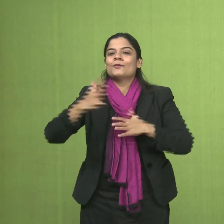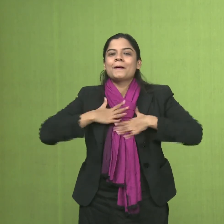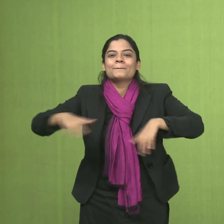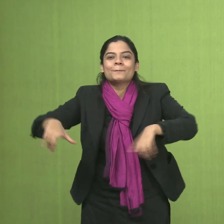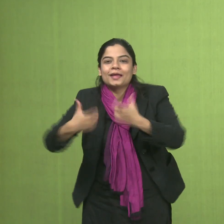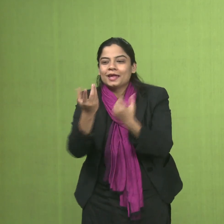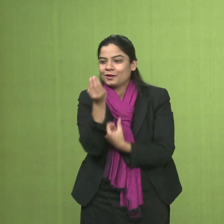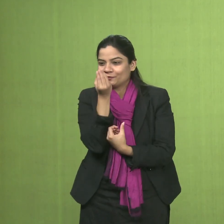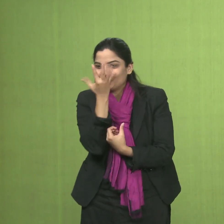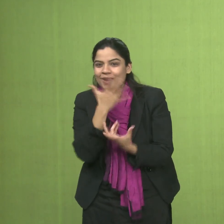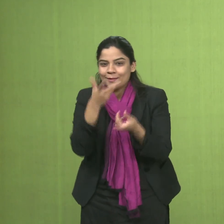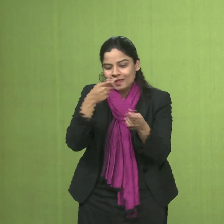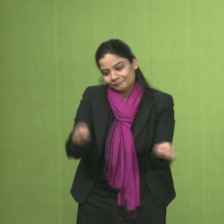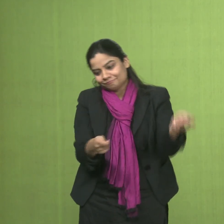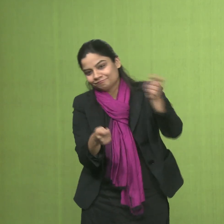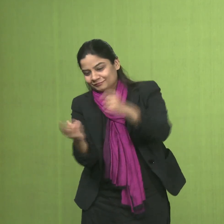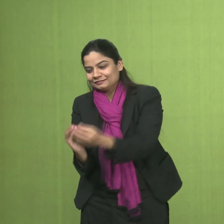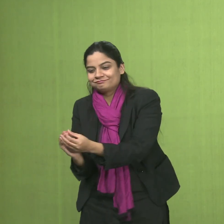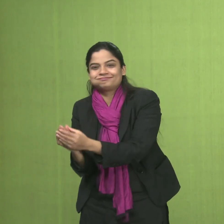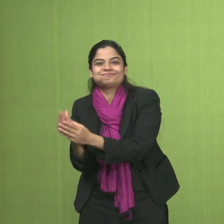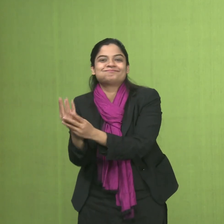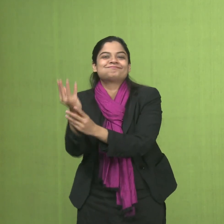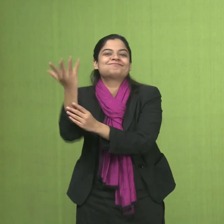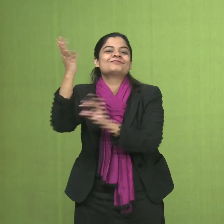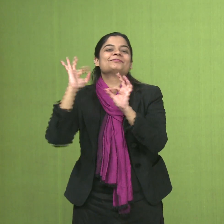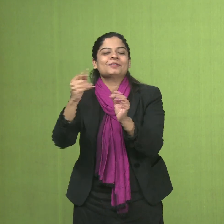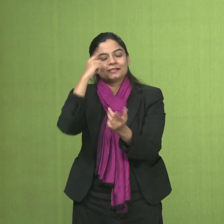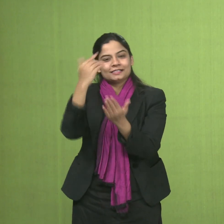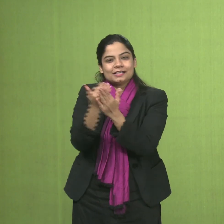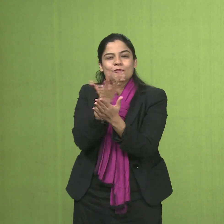can water your plants, the flowers, etc. using that